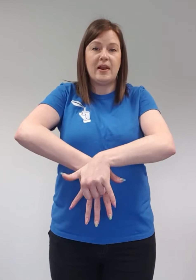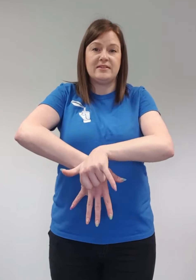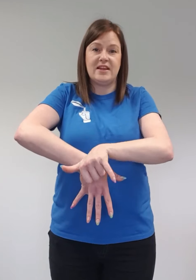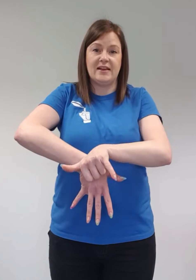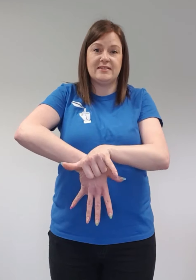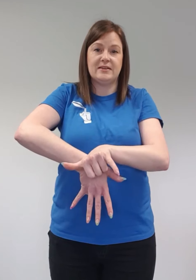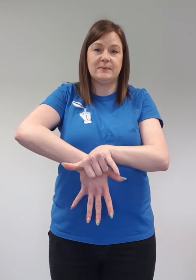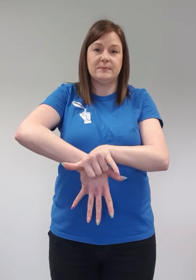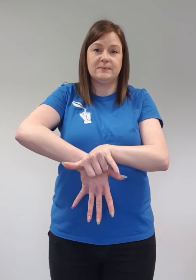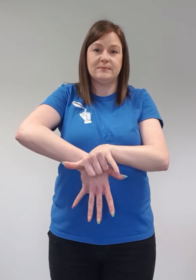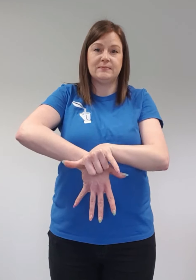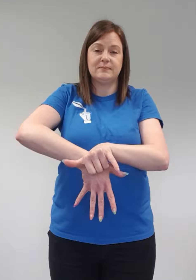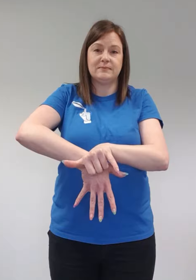Blood test.